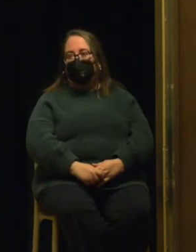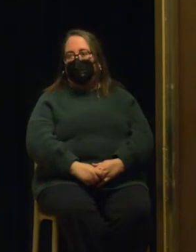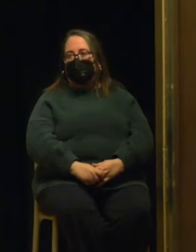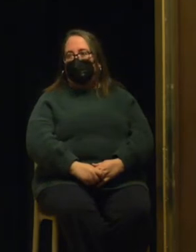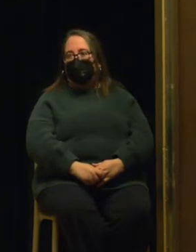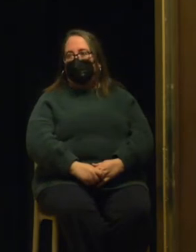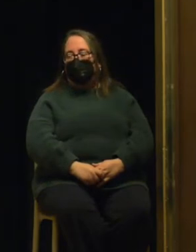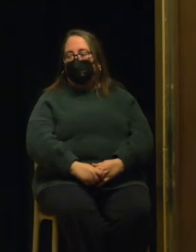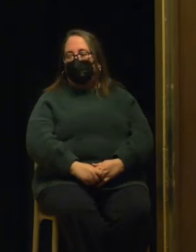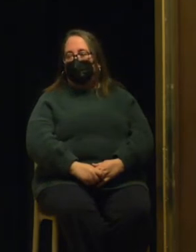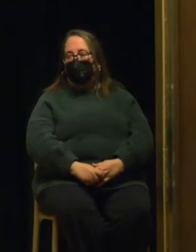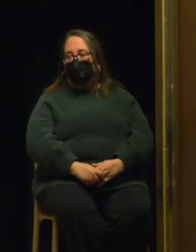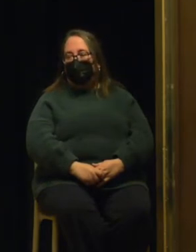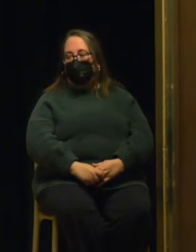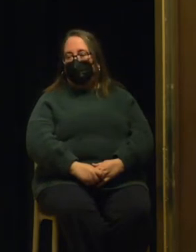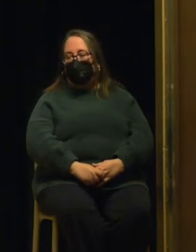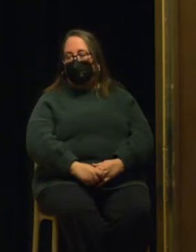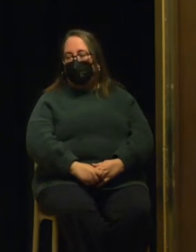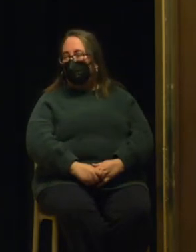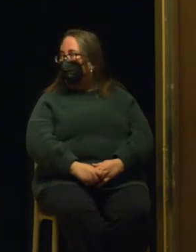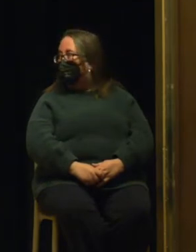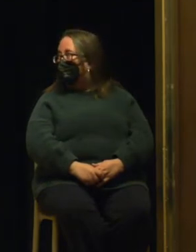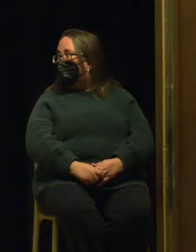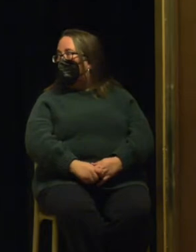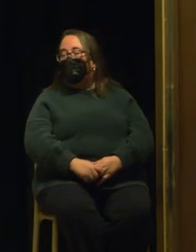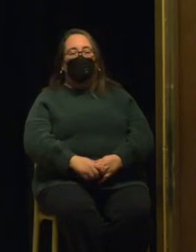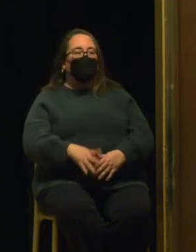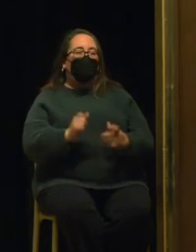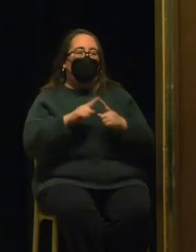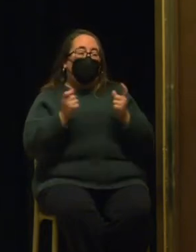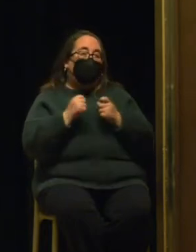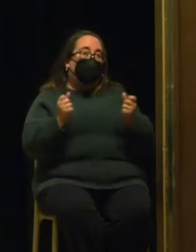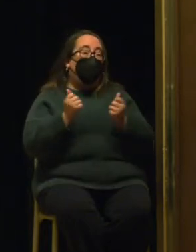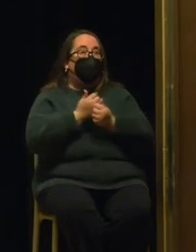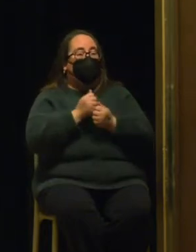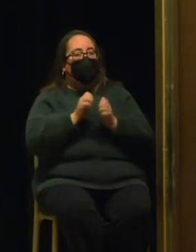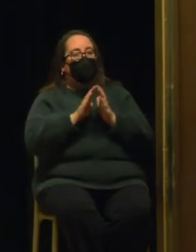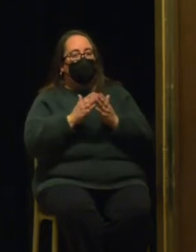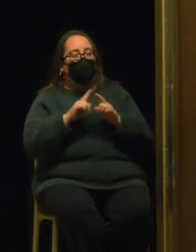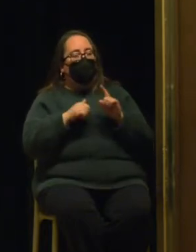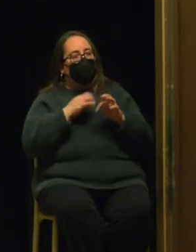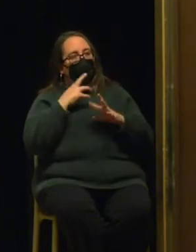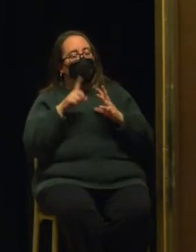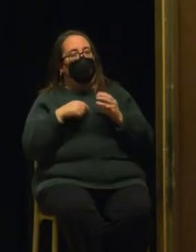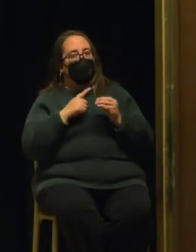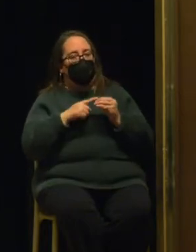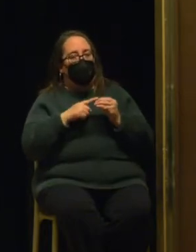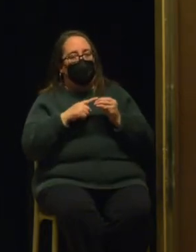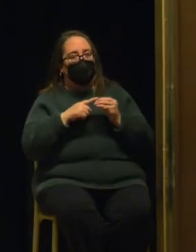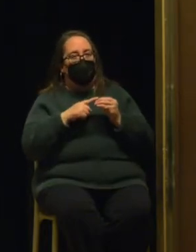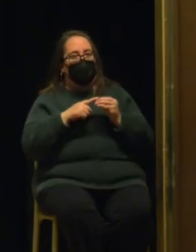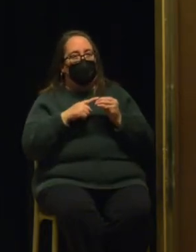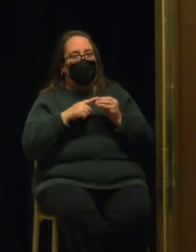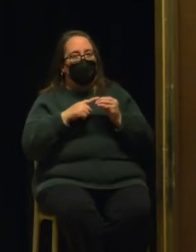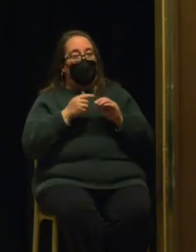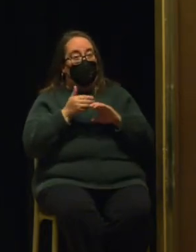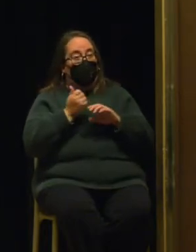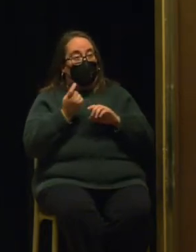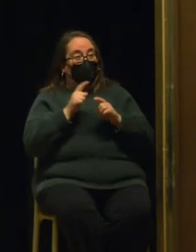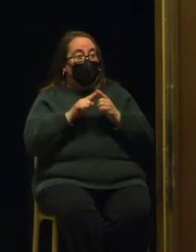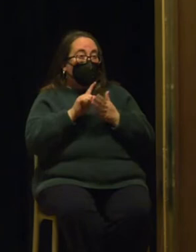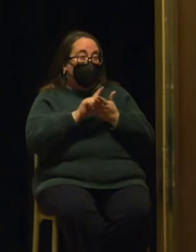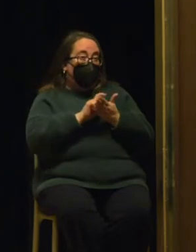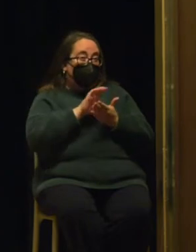And, you know, I don't want to spoil things in the book, but I also talk about the fact that right before I went to law school, I had an